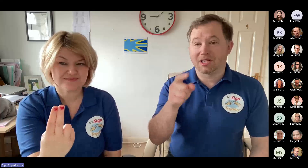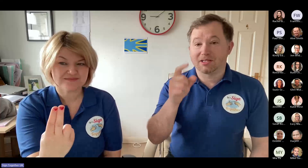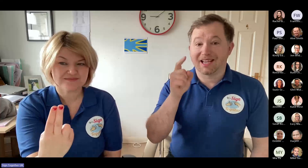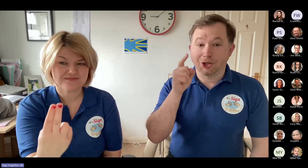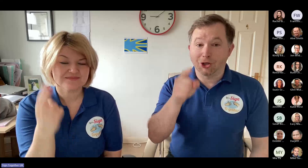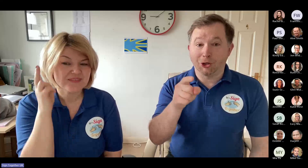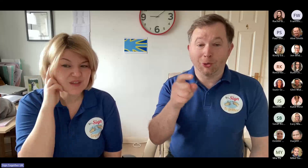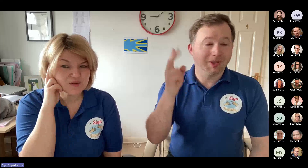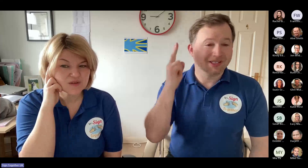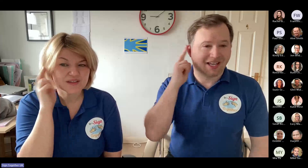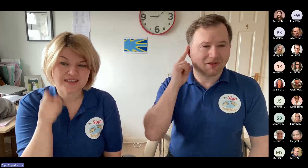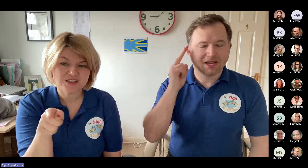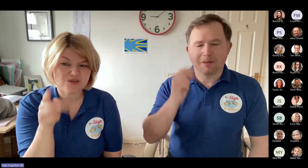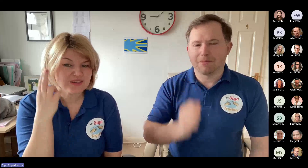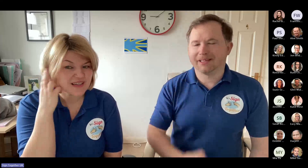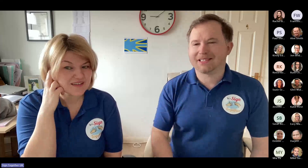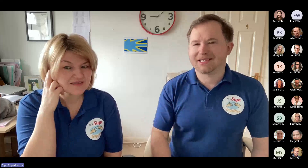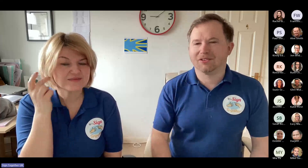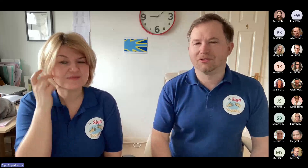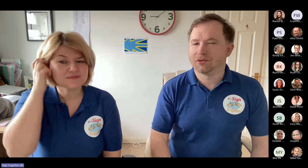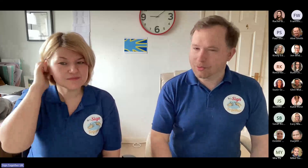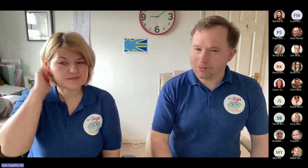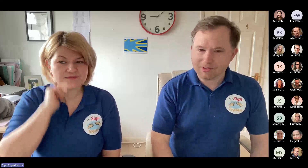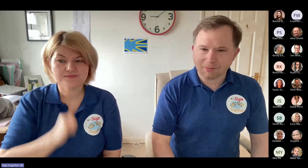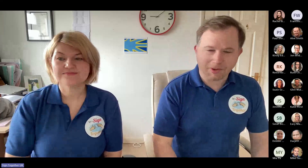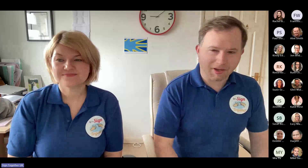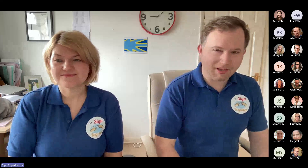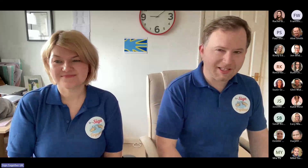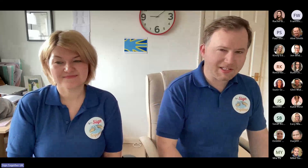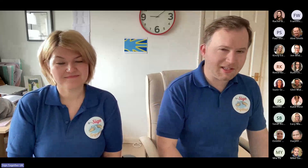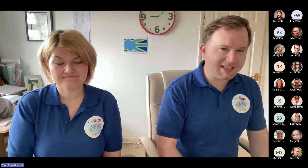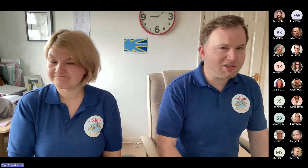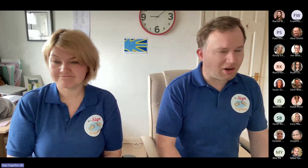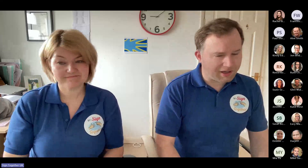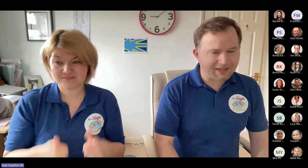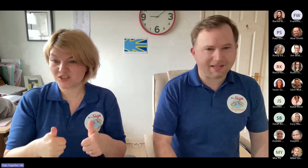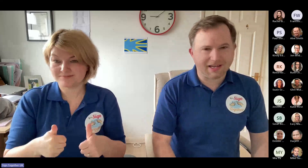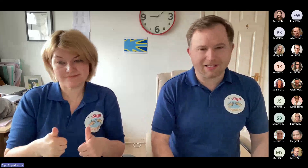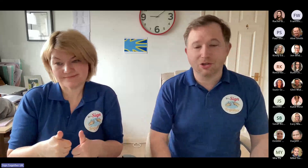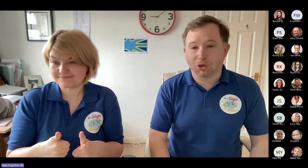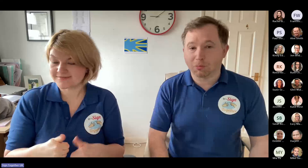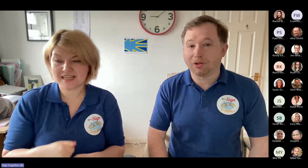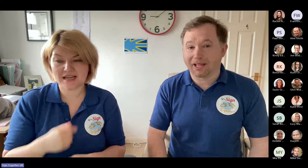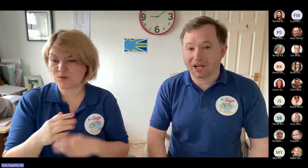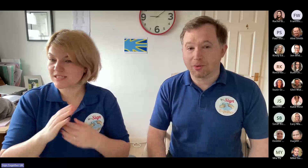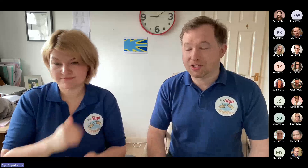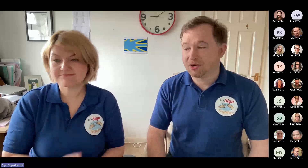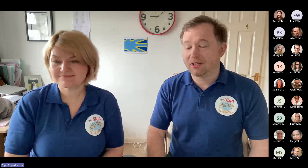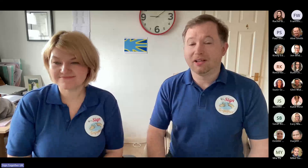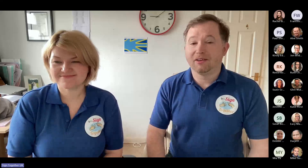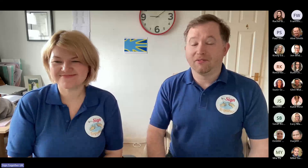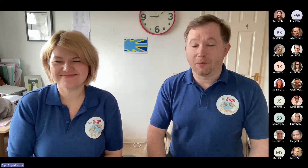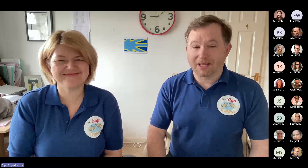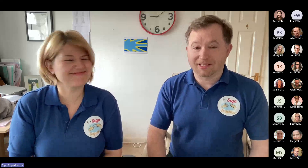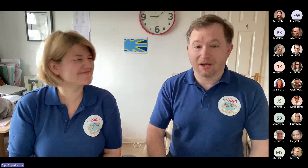and I'm saying you, deaf. It might sound rude, but it's not. It's normal language for